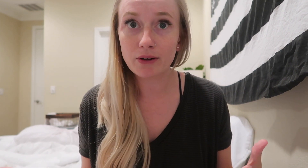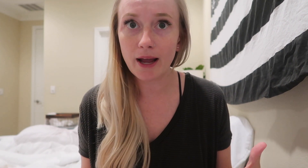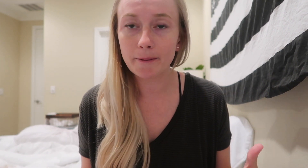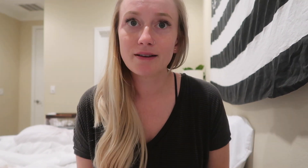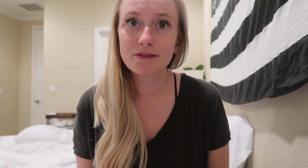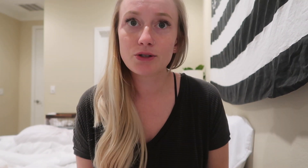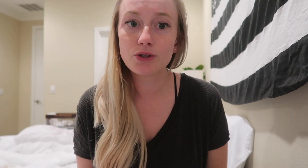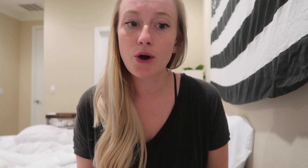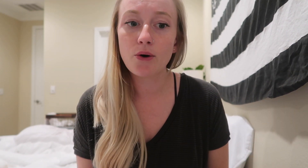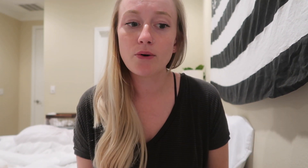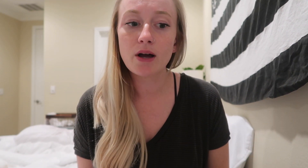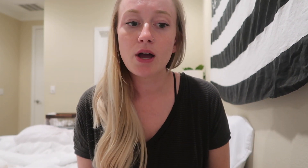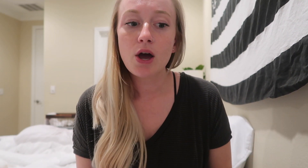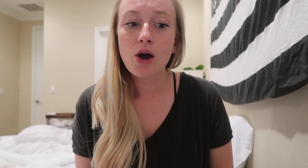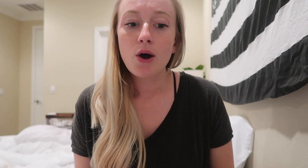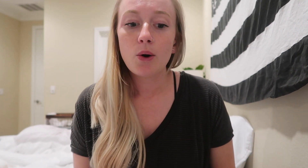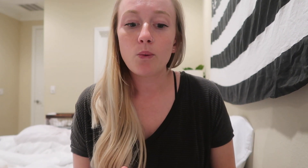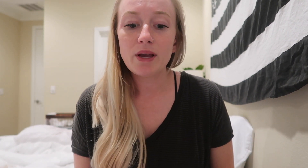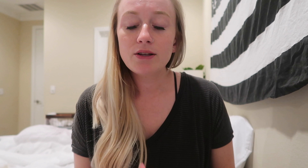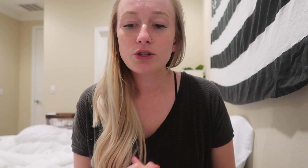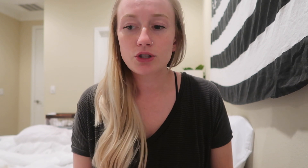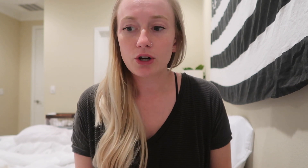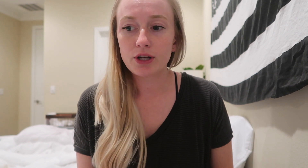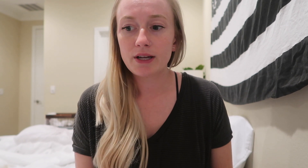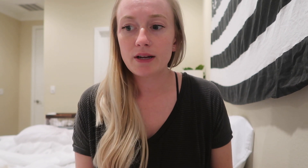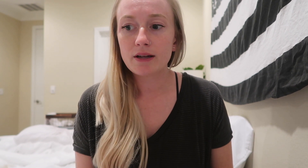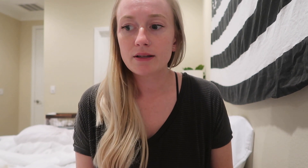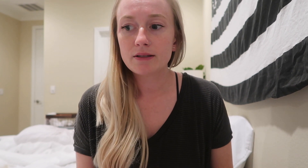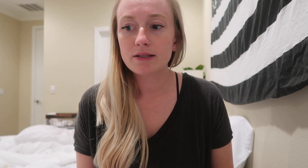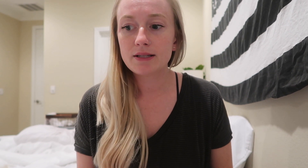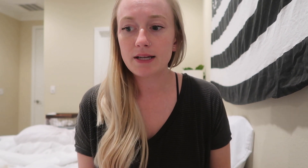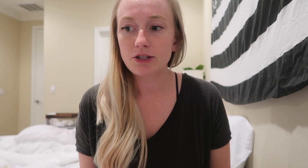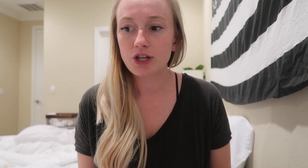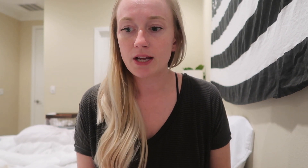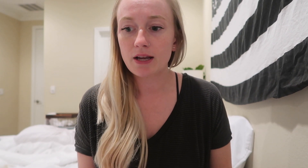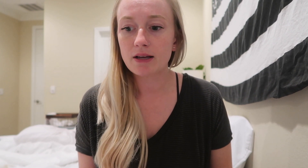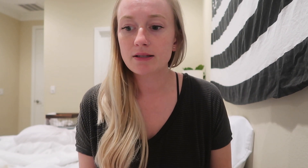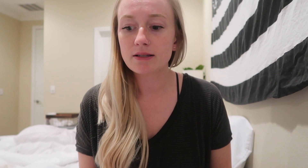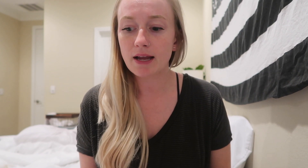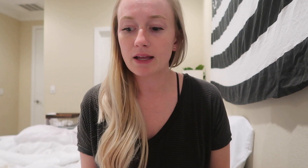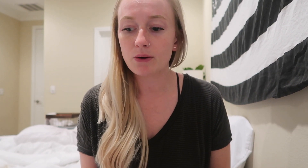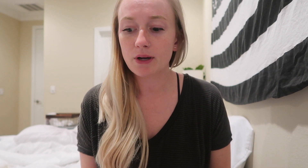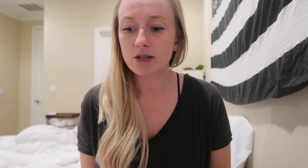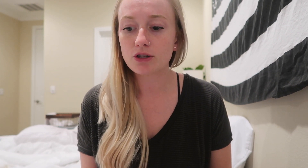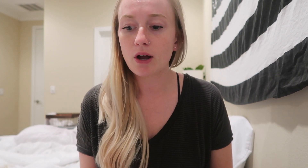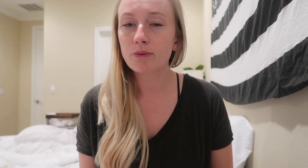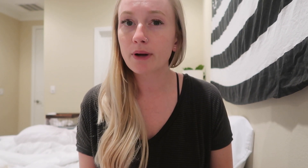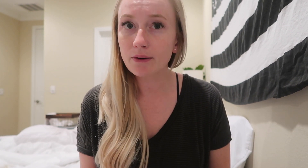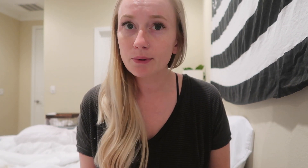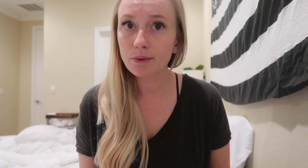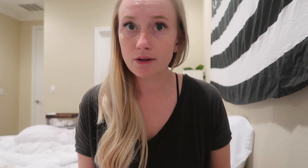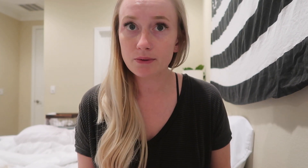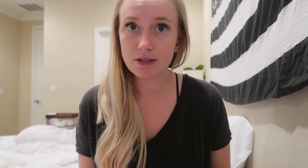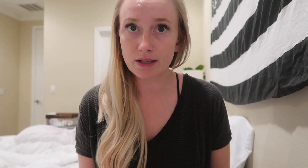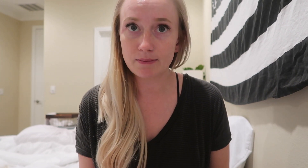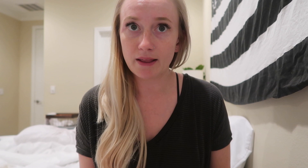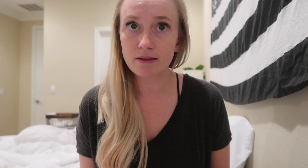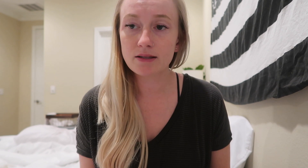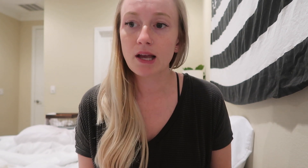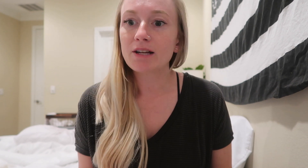communicate. So we started teaching sign language around when Willow was 6 months. I